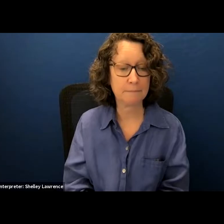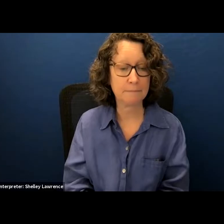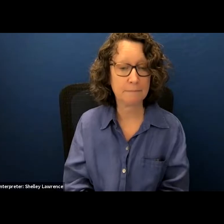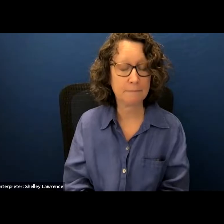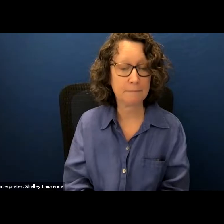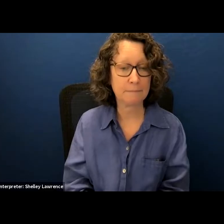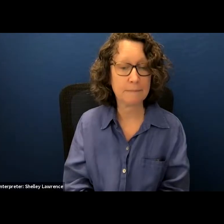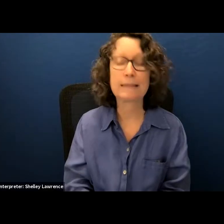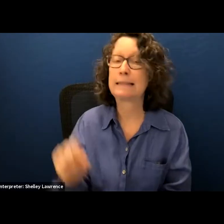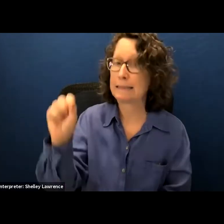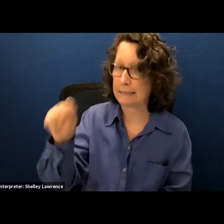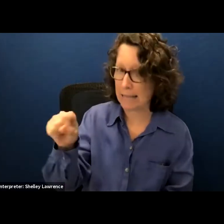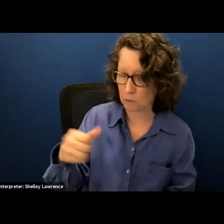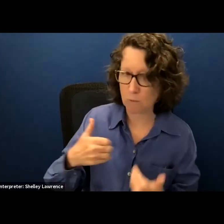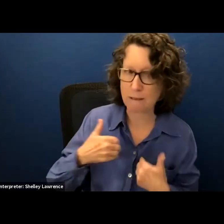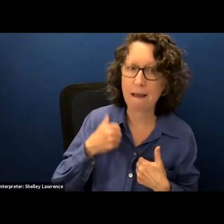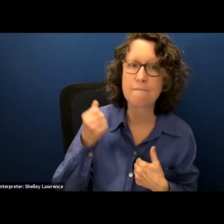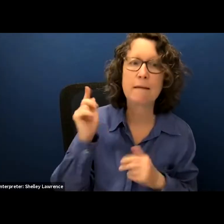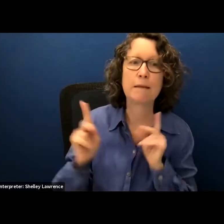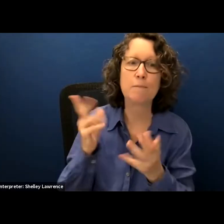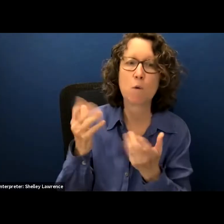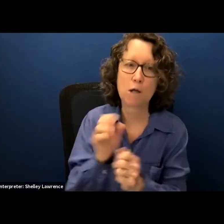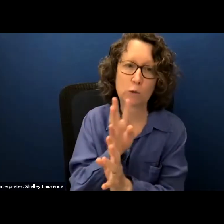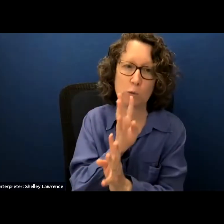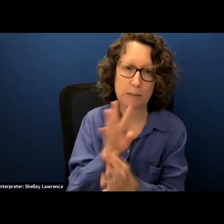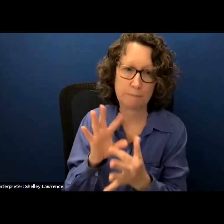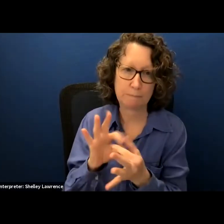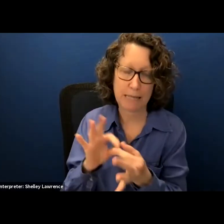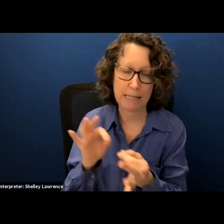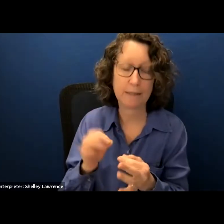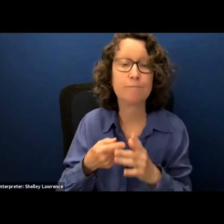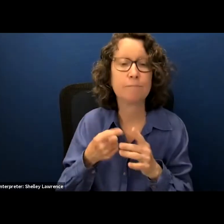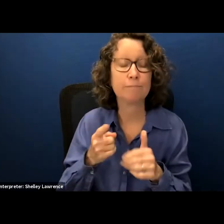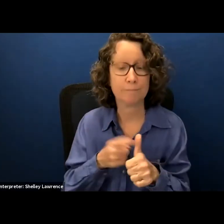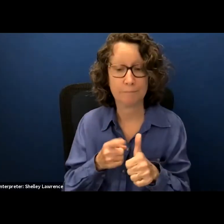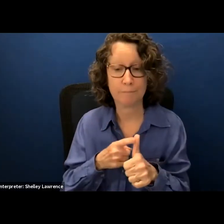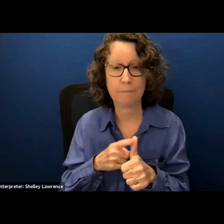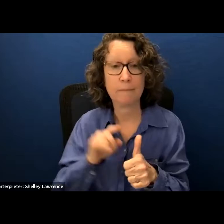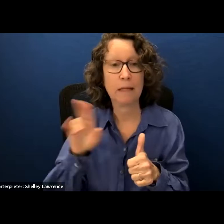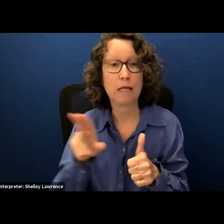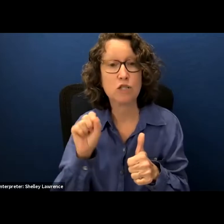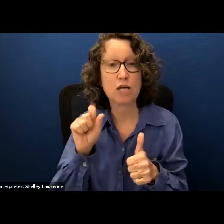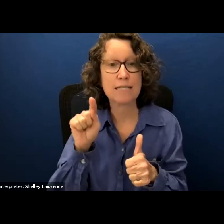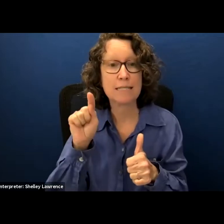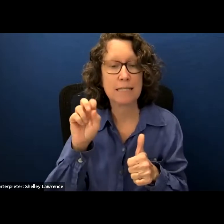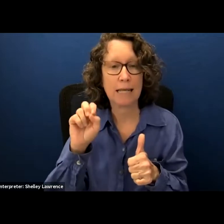President Munoz, we do have public comment. I will start with Justin Shores.